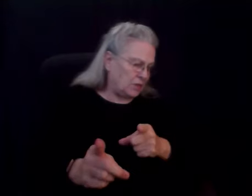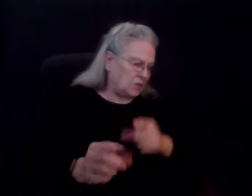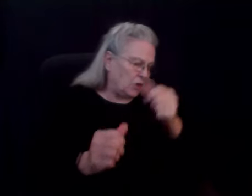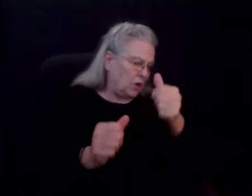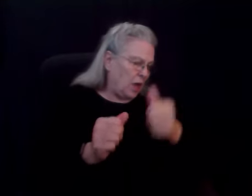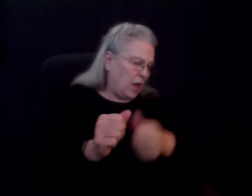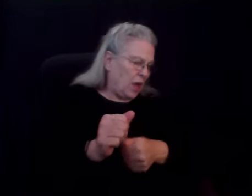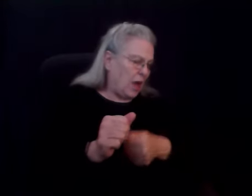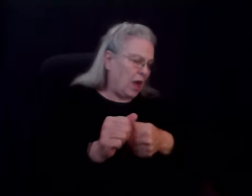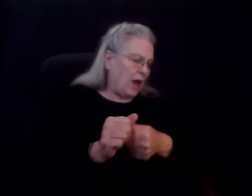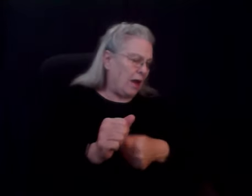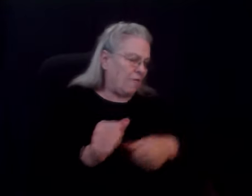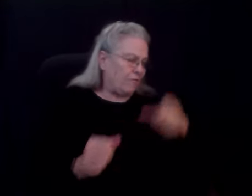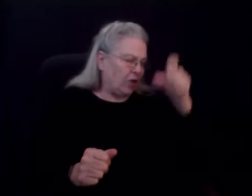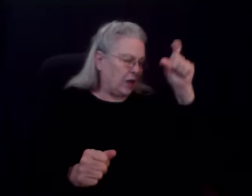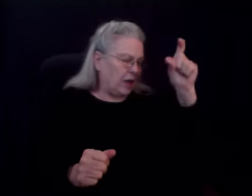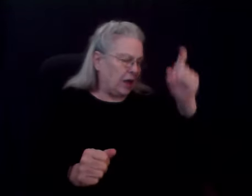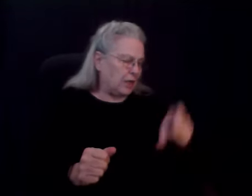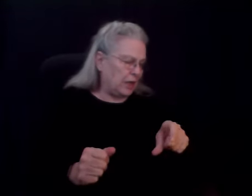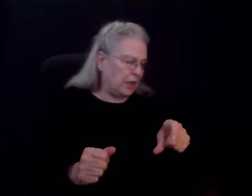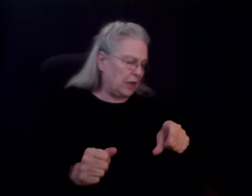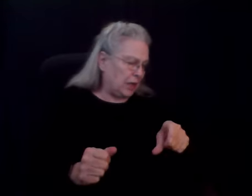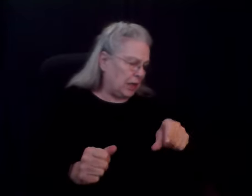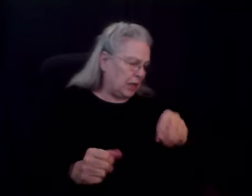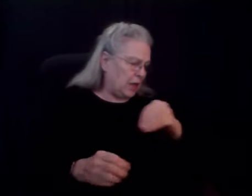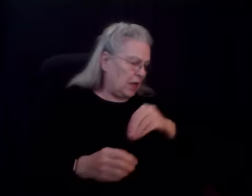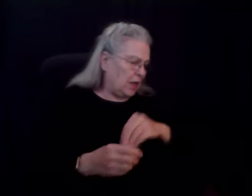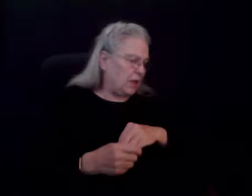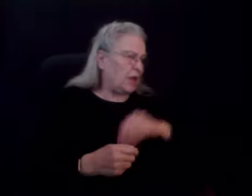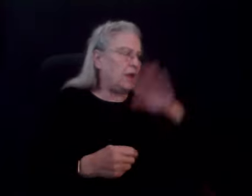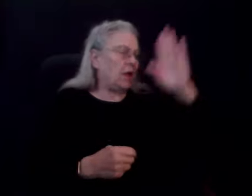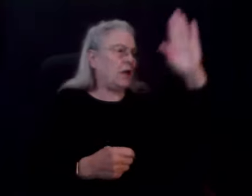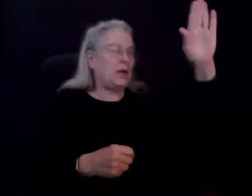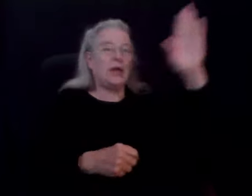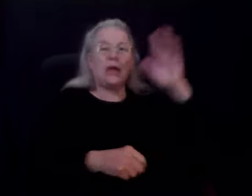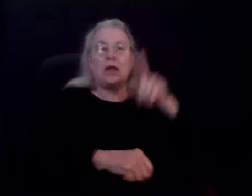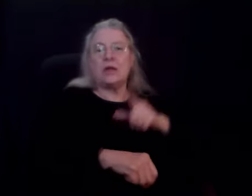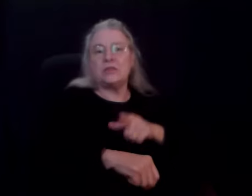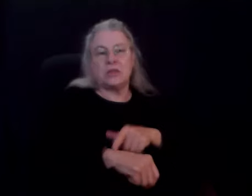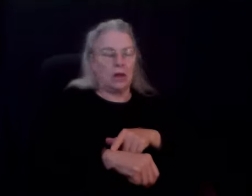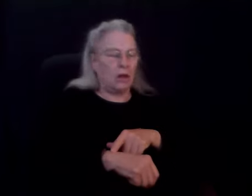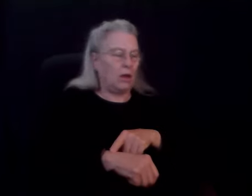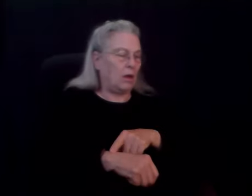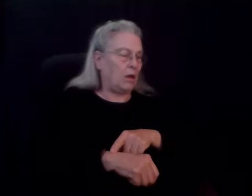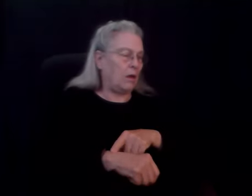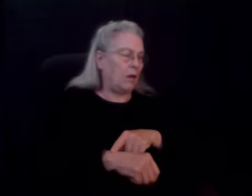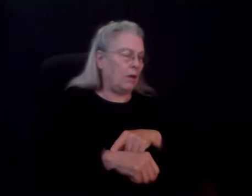answer every need in His